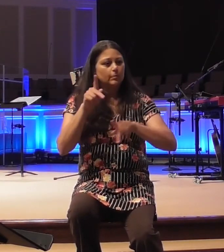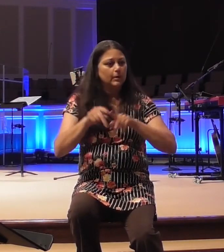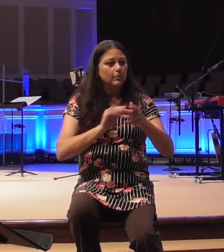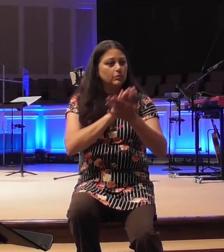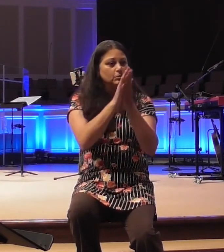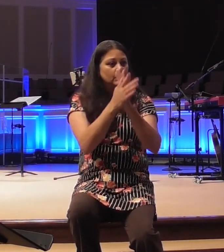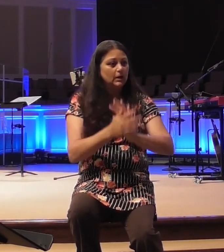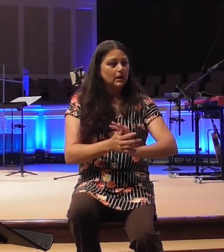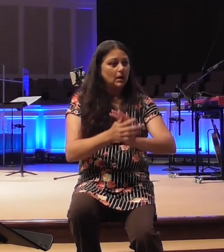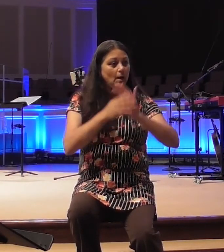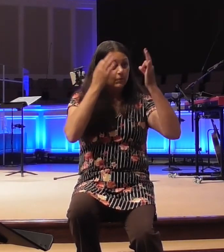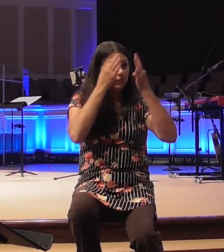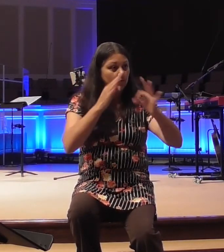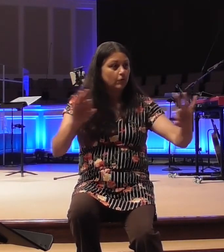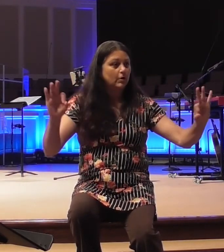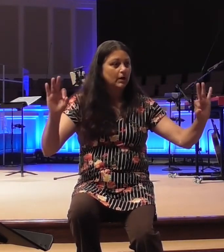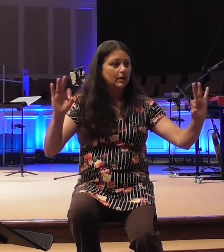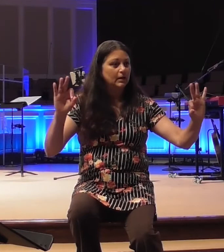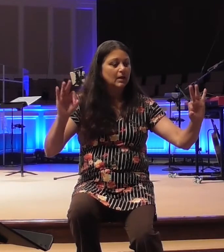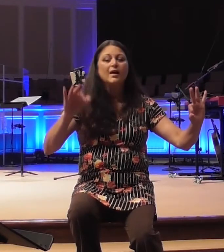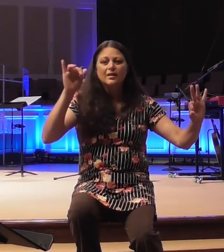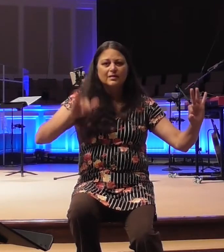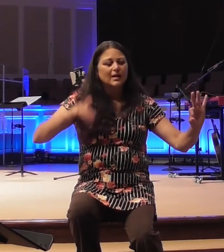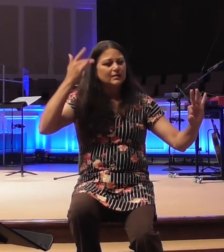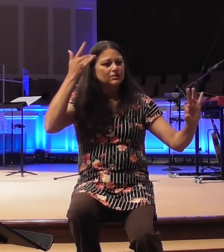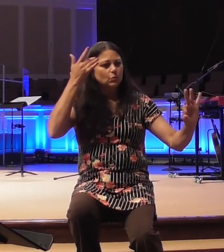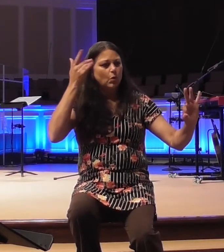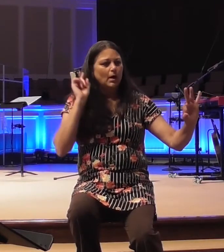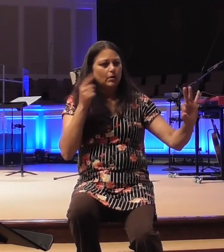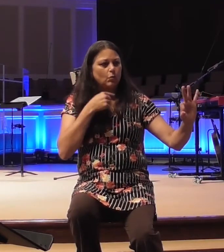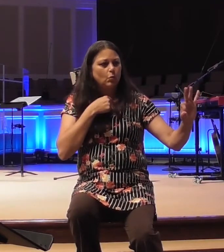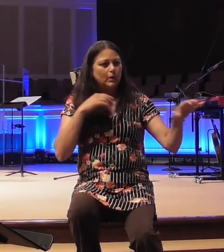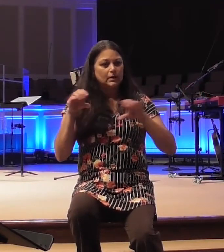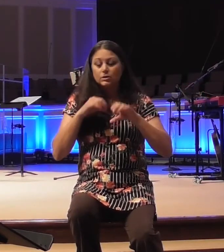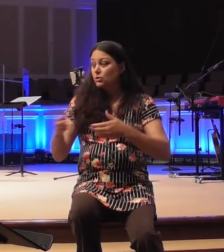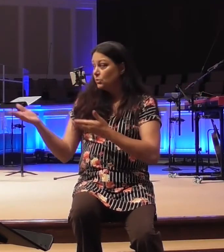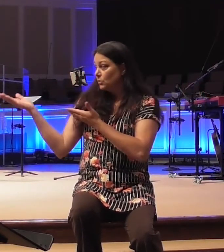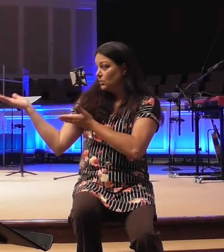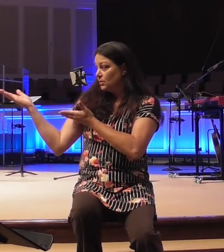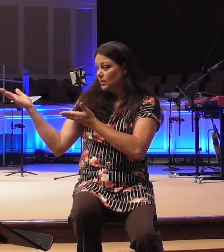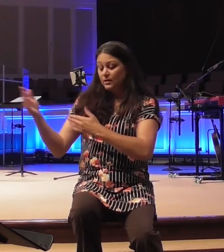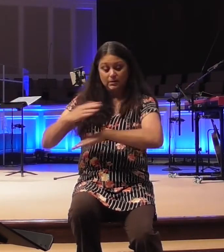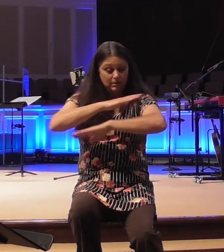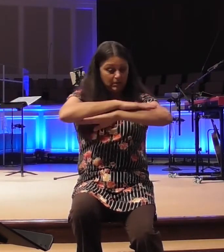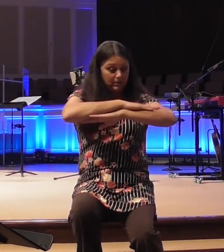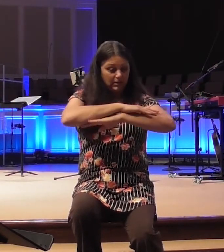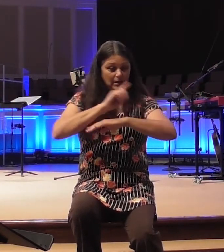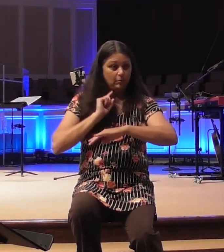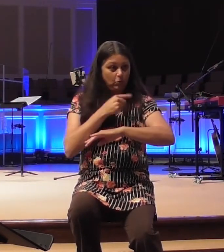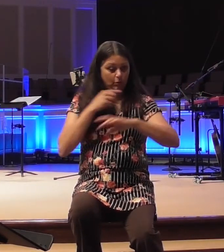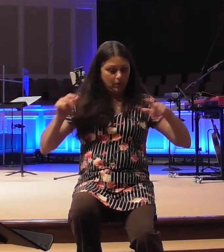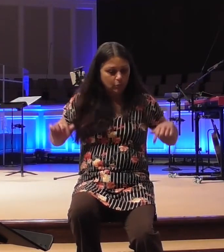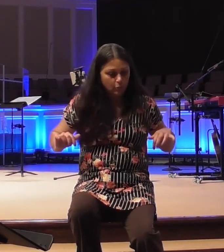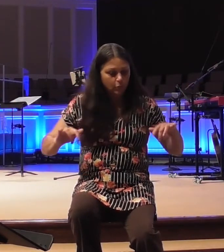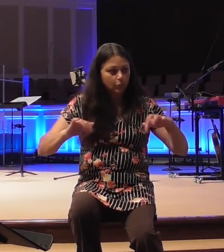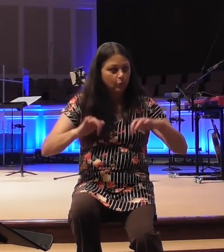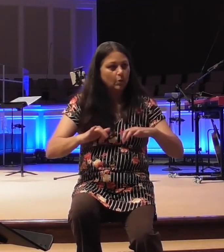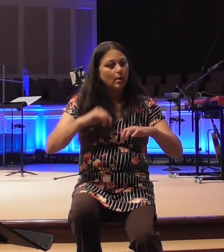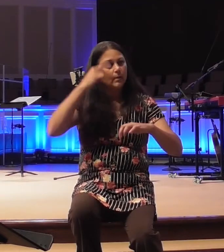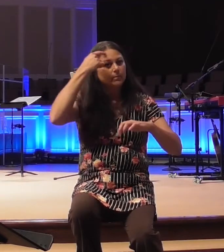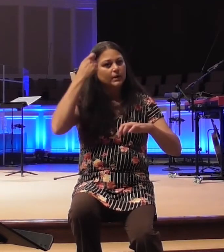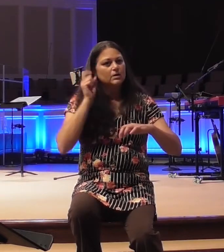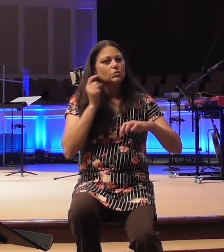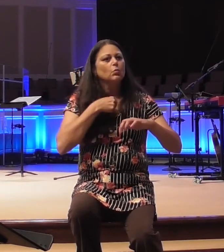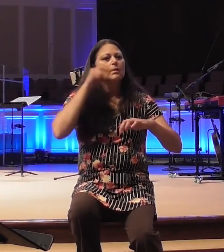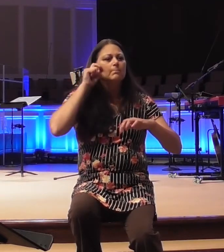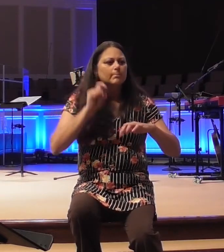to forget the gospel, to believe that it's all about us and all for us, and everything that's going to happen is going to be based on our power and our ability,